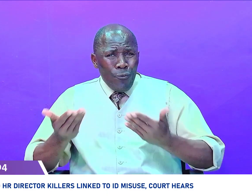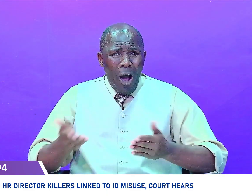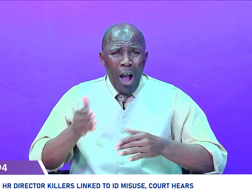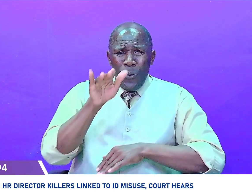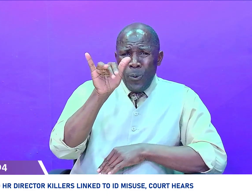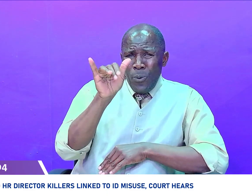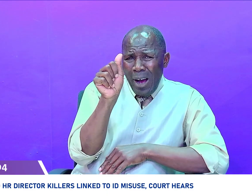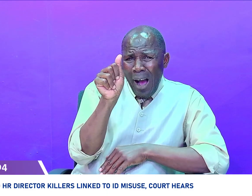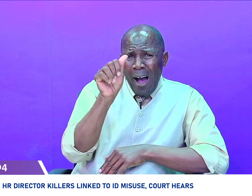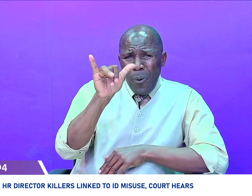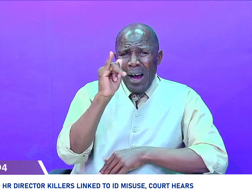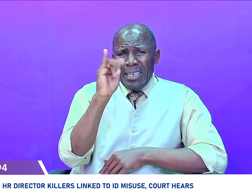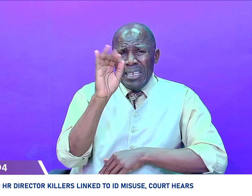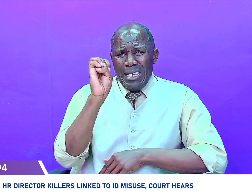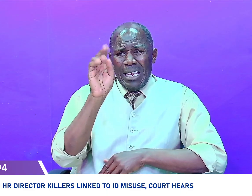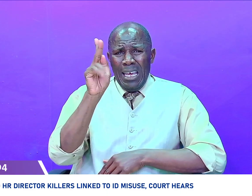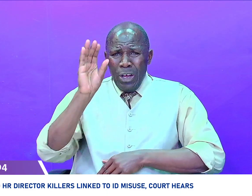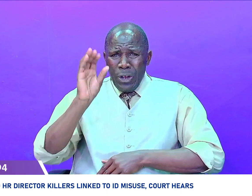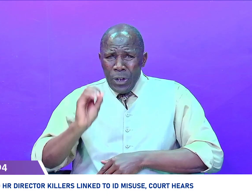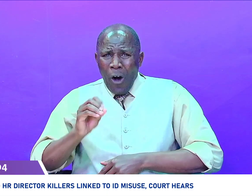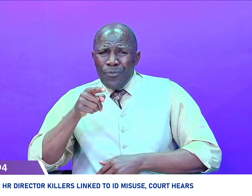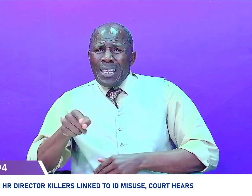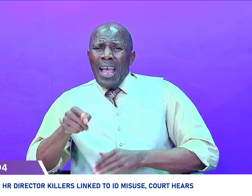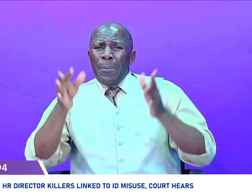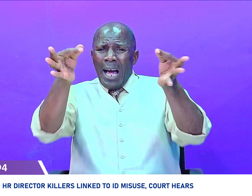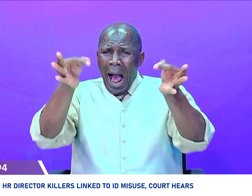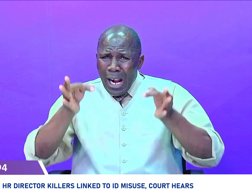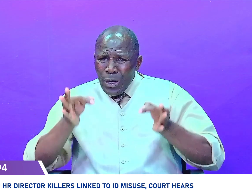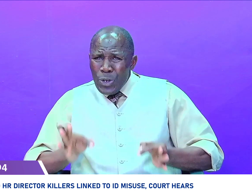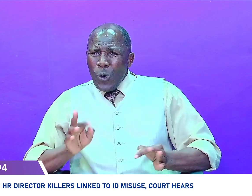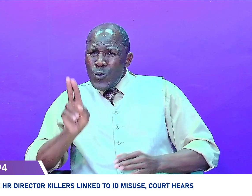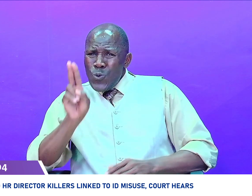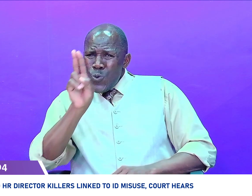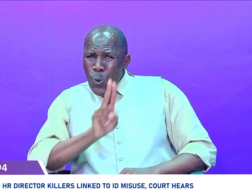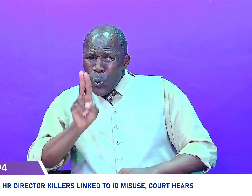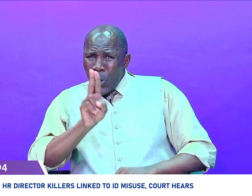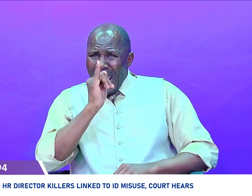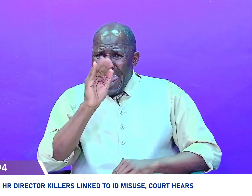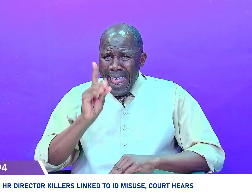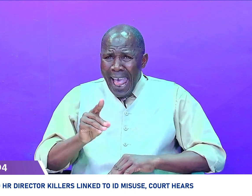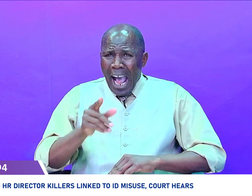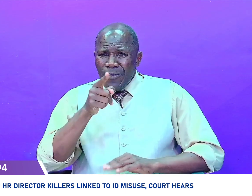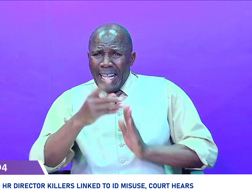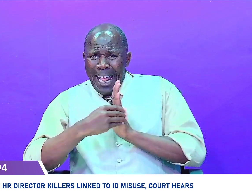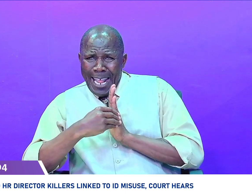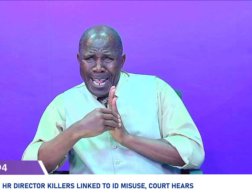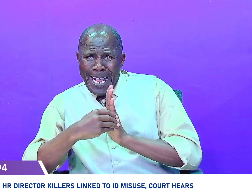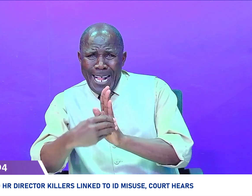using his ID, mainstream courts, documents, and verified news reports have not